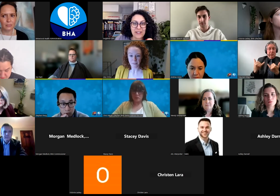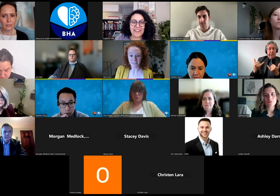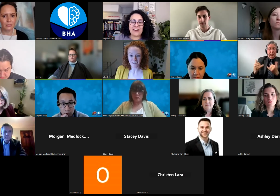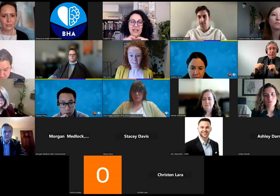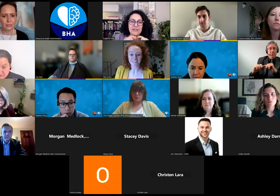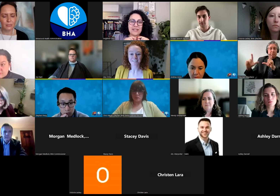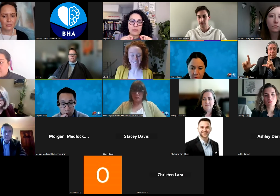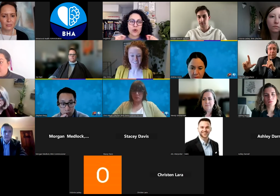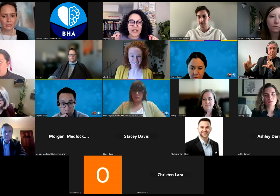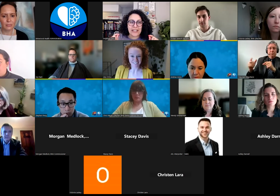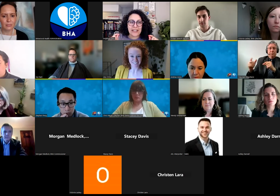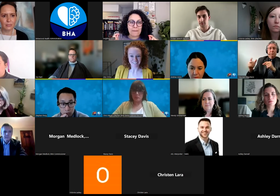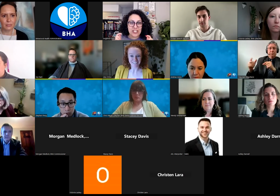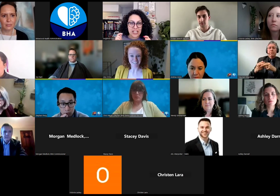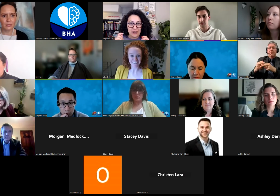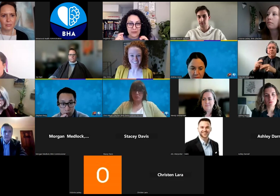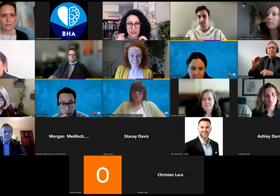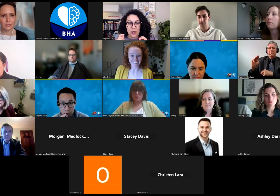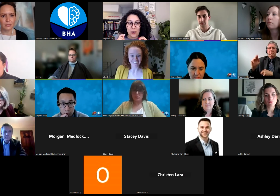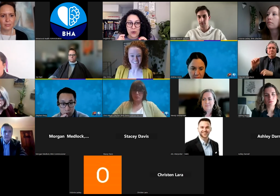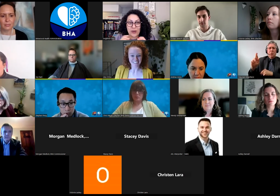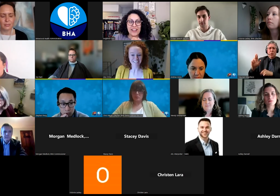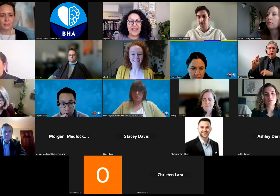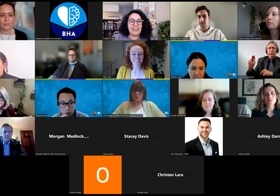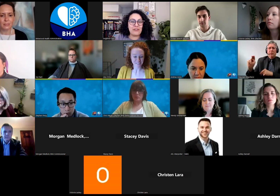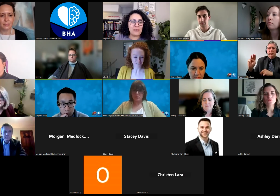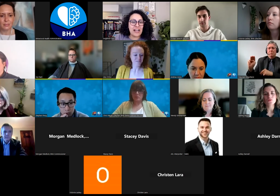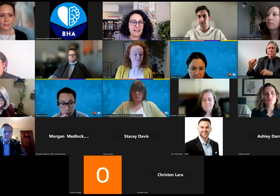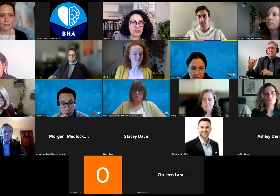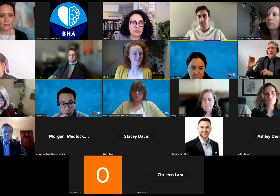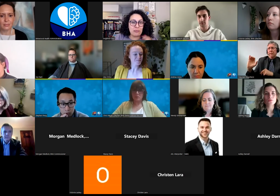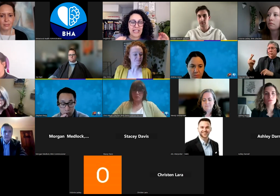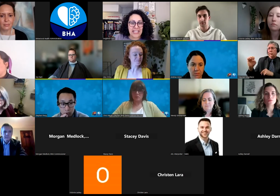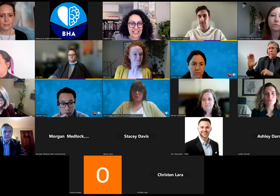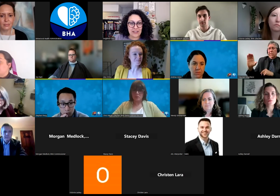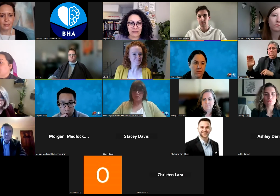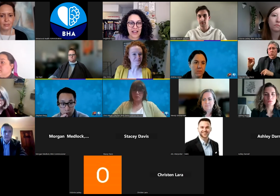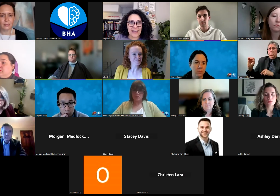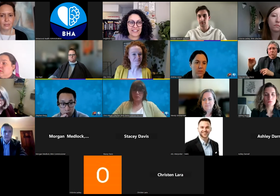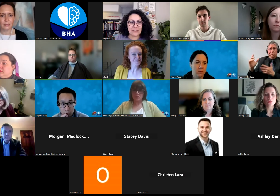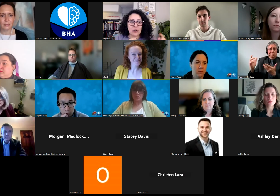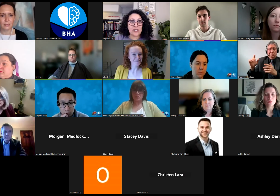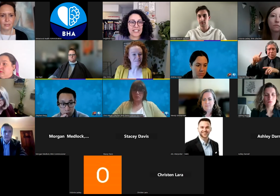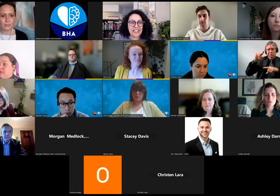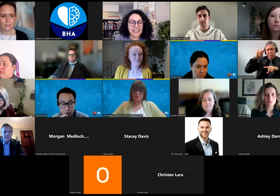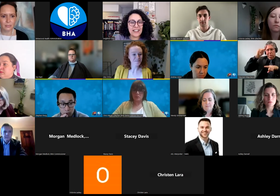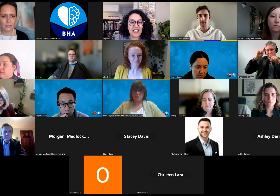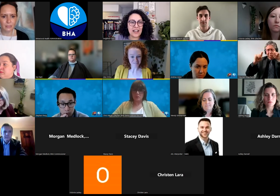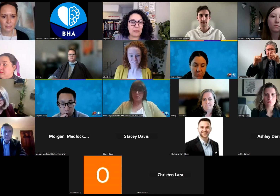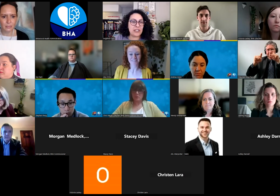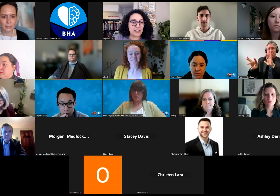now, their name says Maureen Mecheco. So if you are having trouble pinning the right